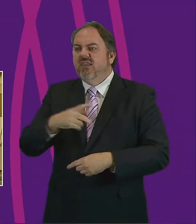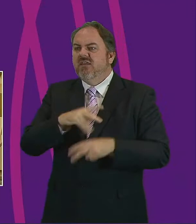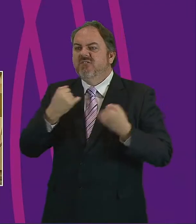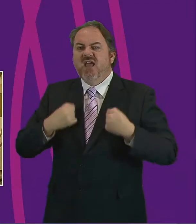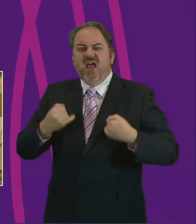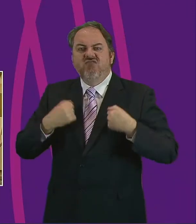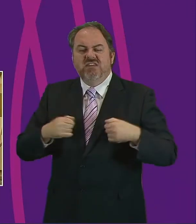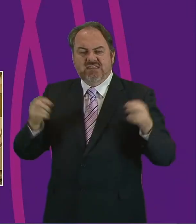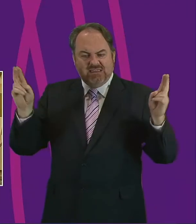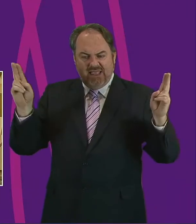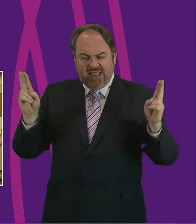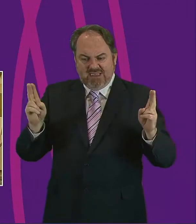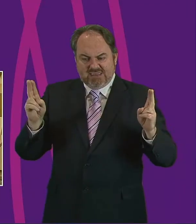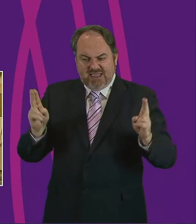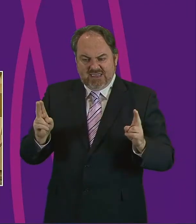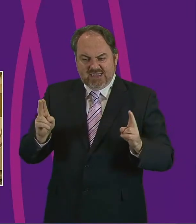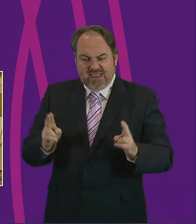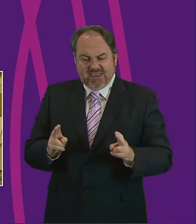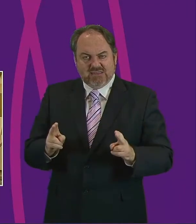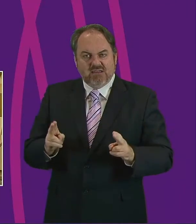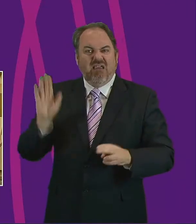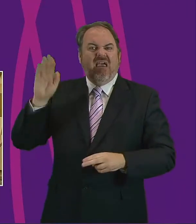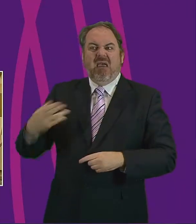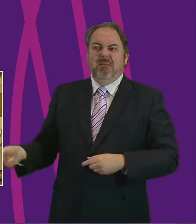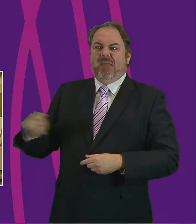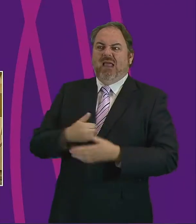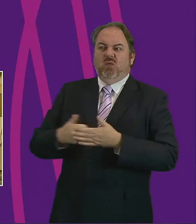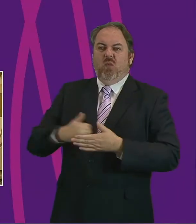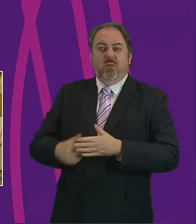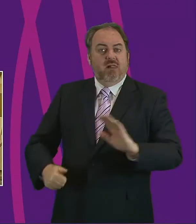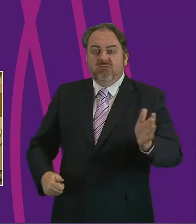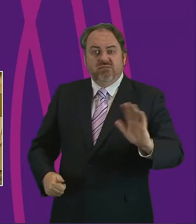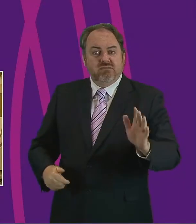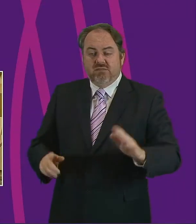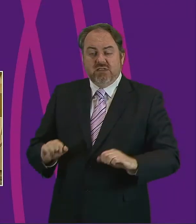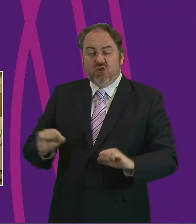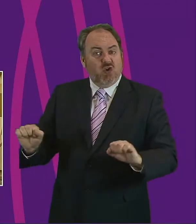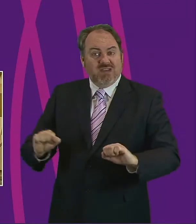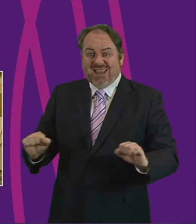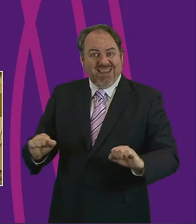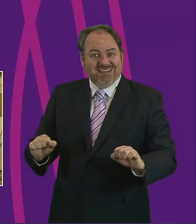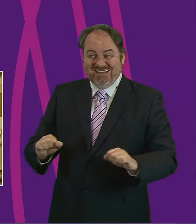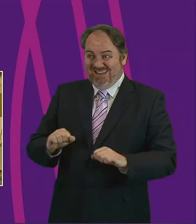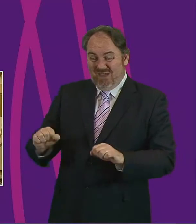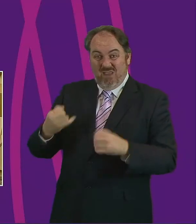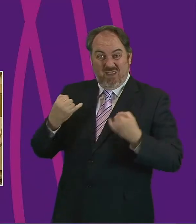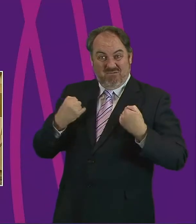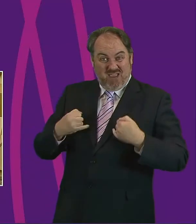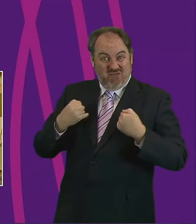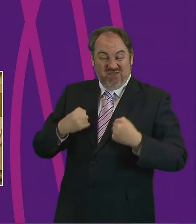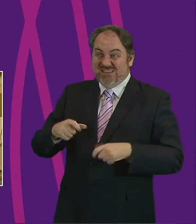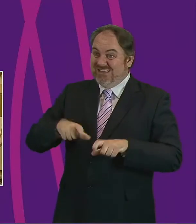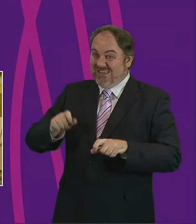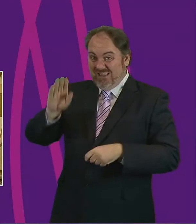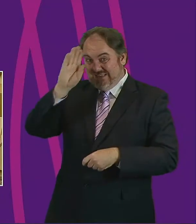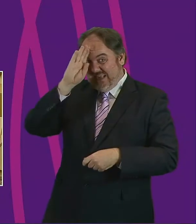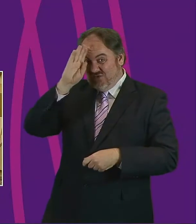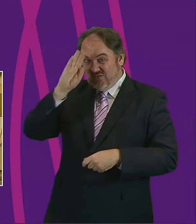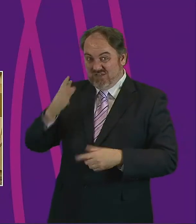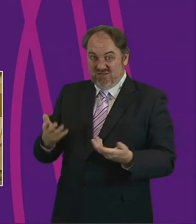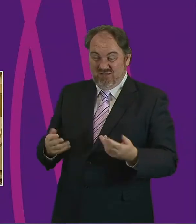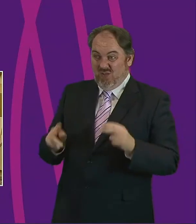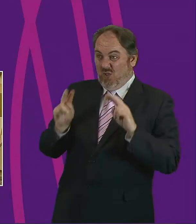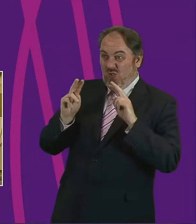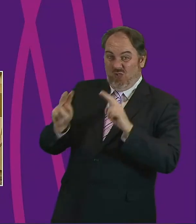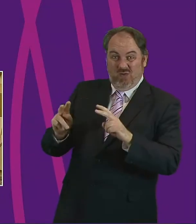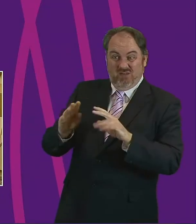immediately. This virus is dangerous, it is potentially deadly, and it is still out there. And anybody who doubts that in Scotland just has to look at the